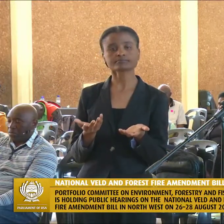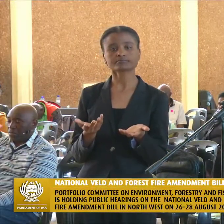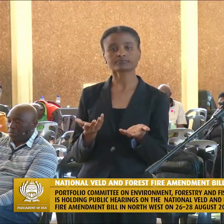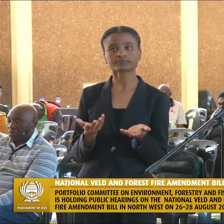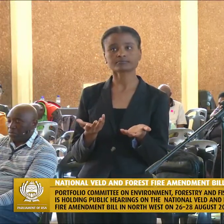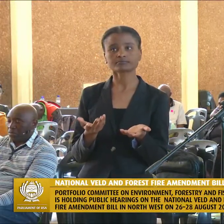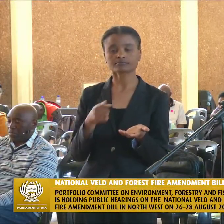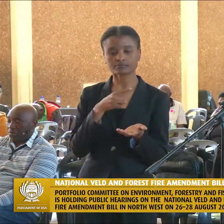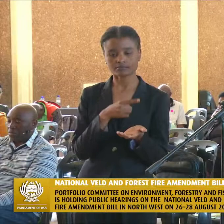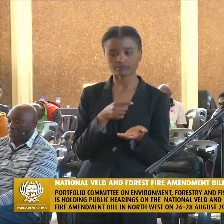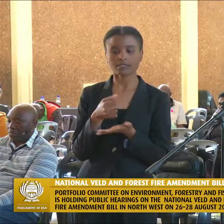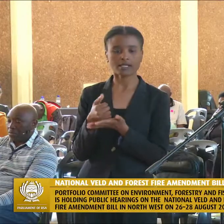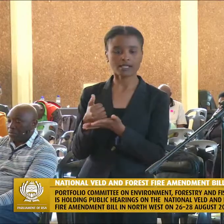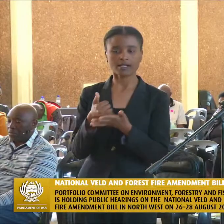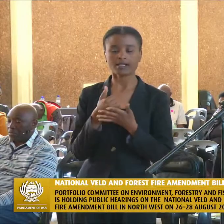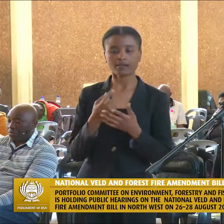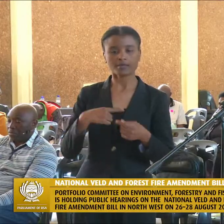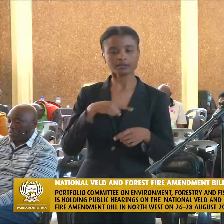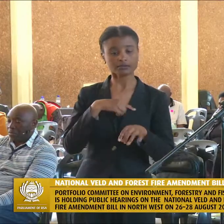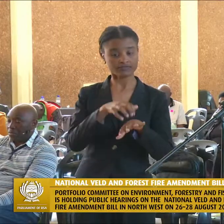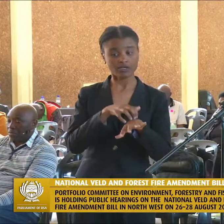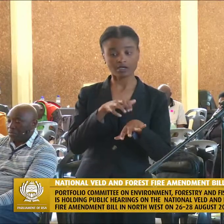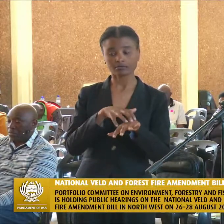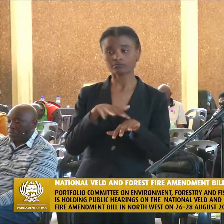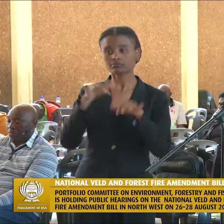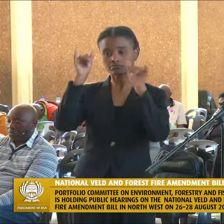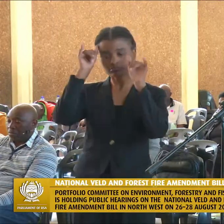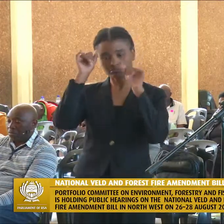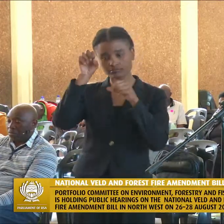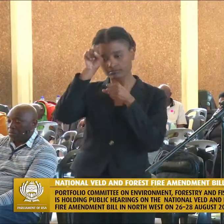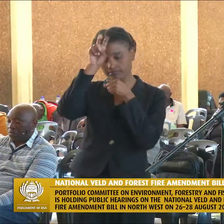we can get some farms to put our livestock